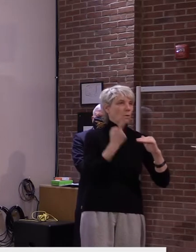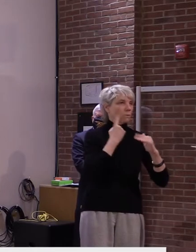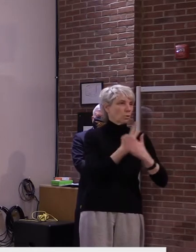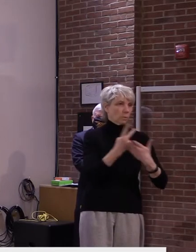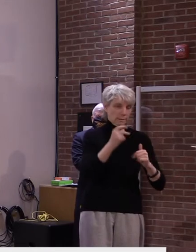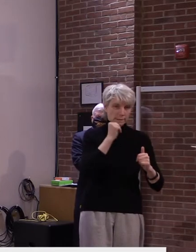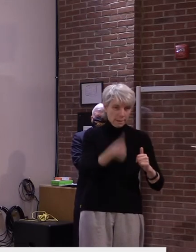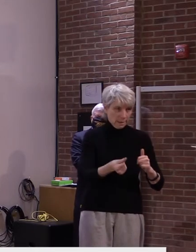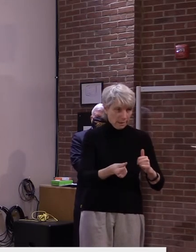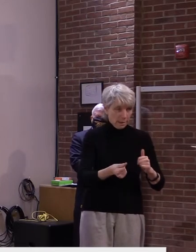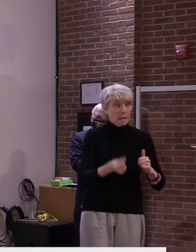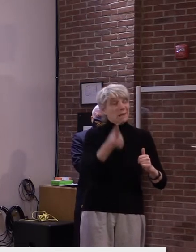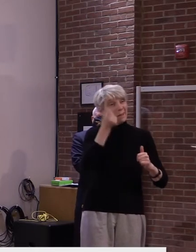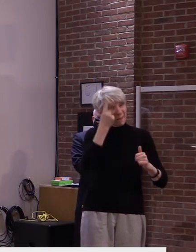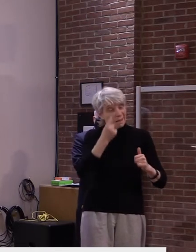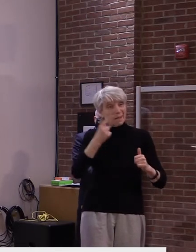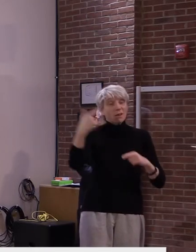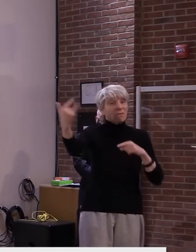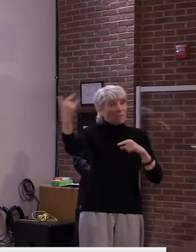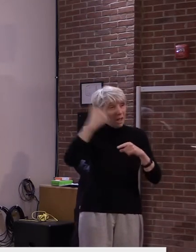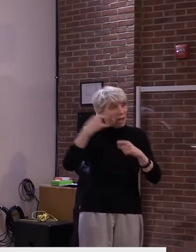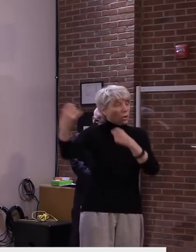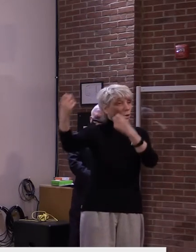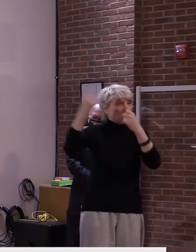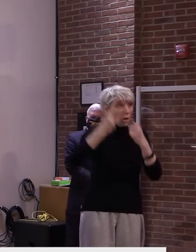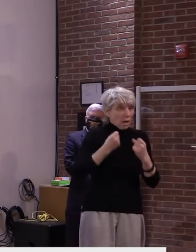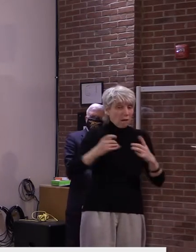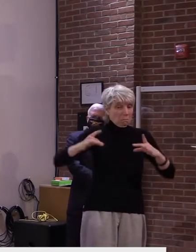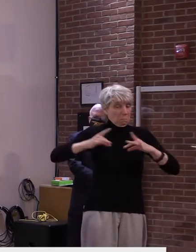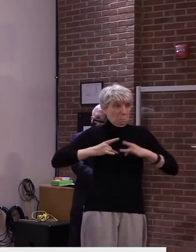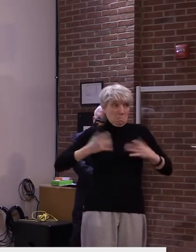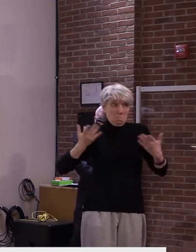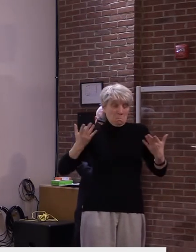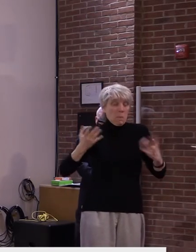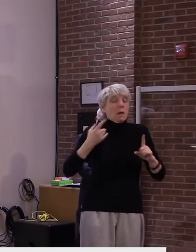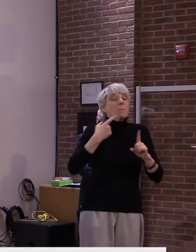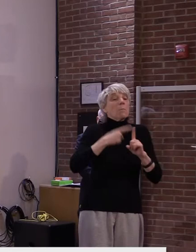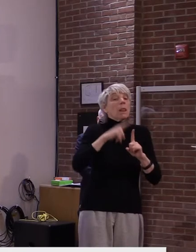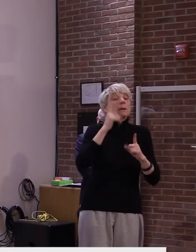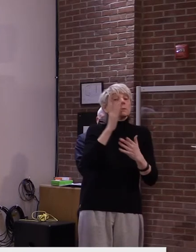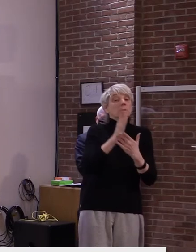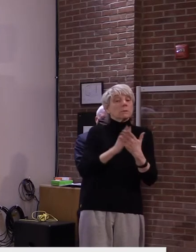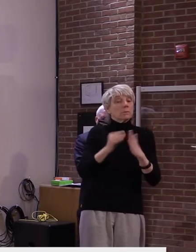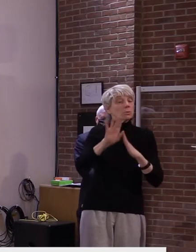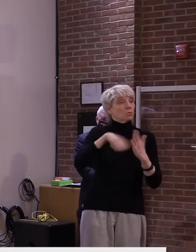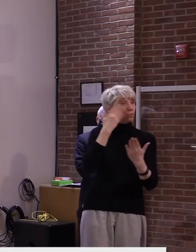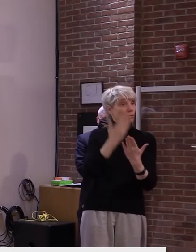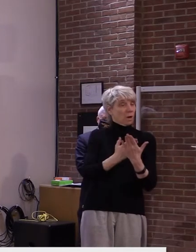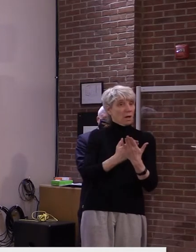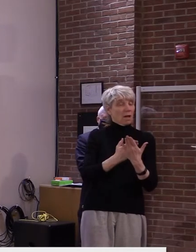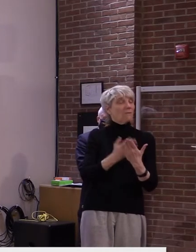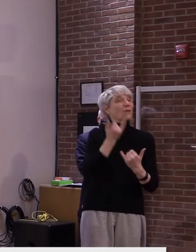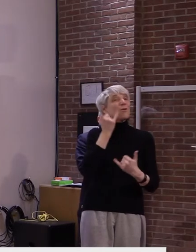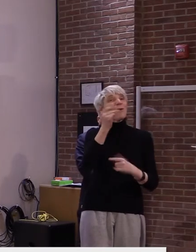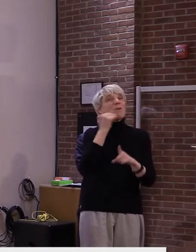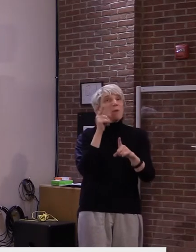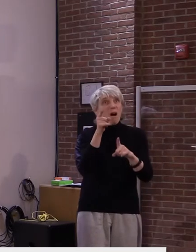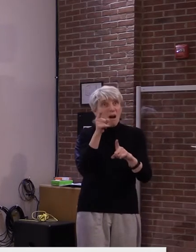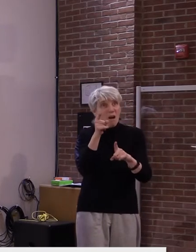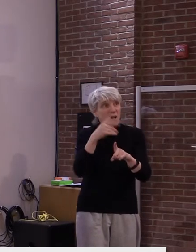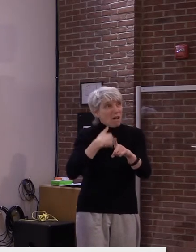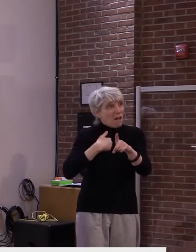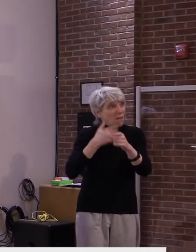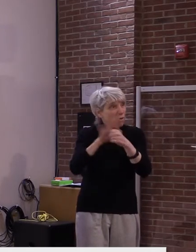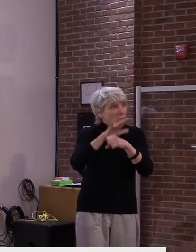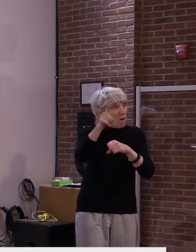students learned on their arrival here that family members from back home had tested positive. We